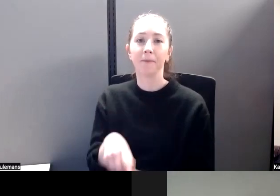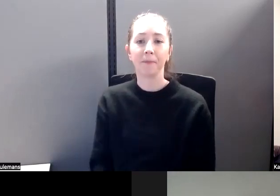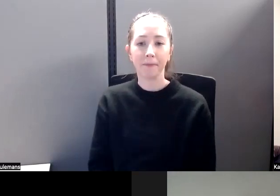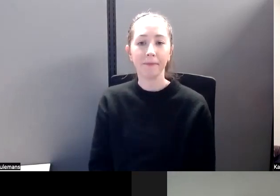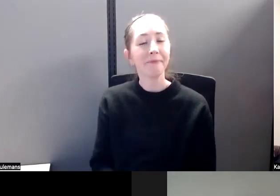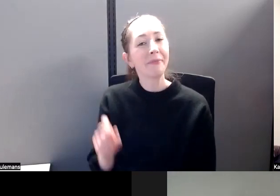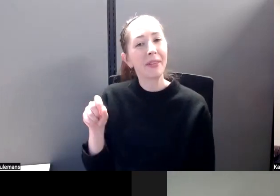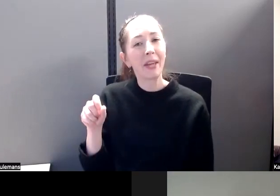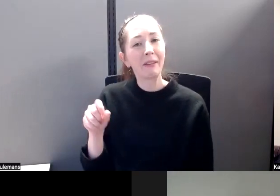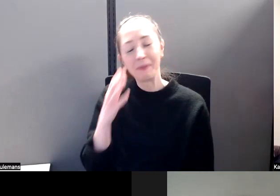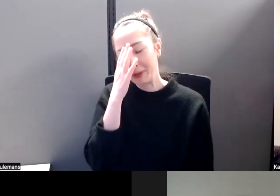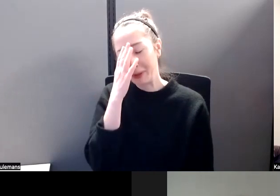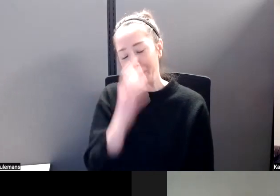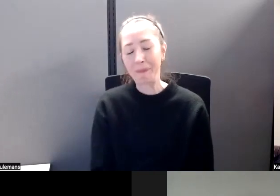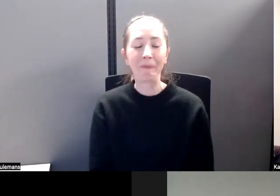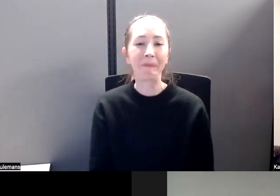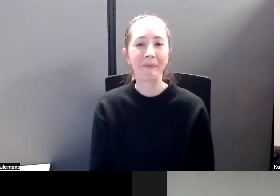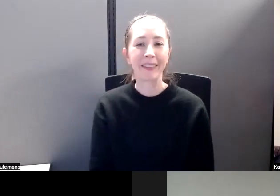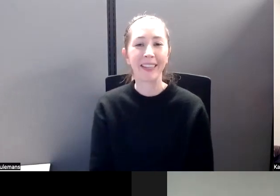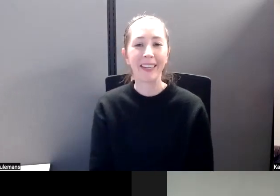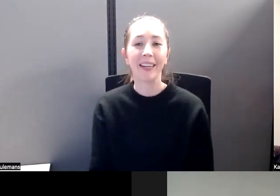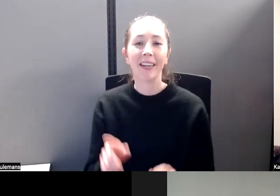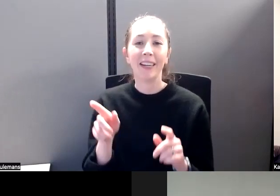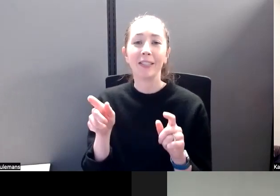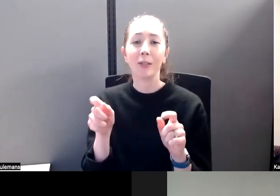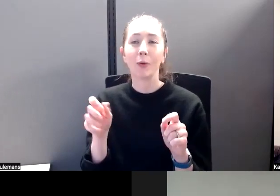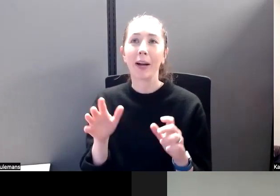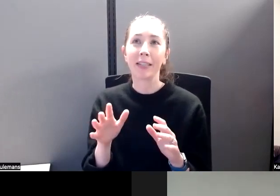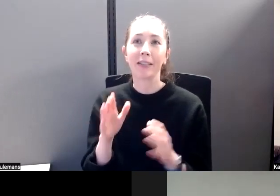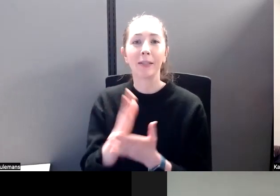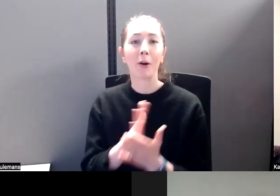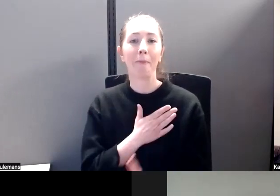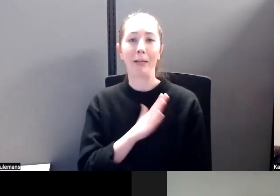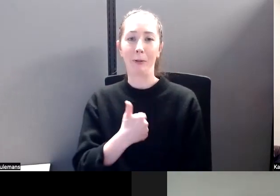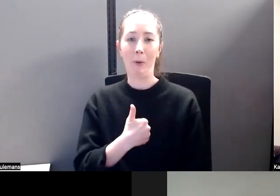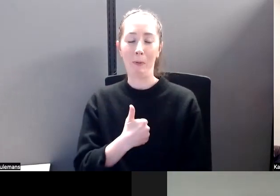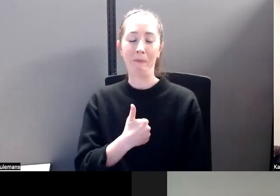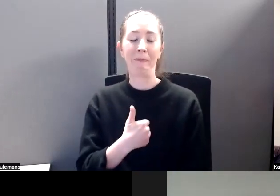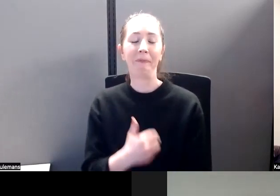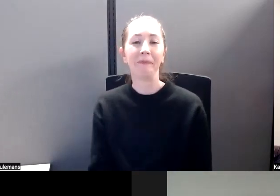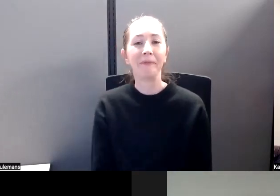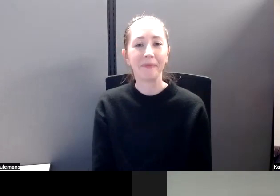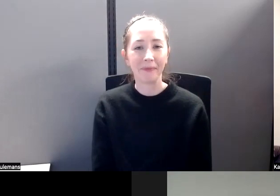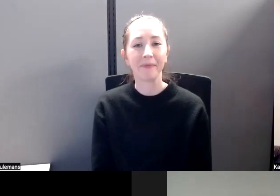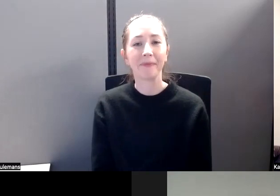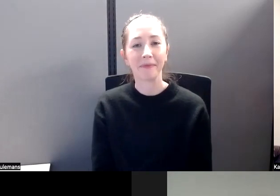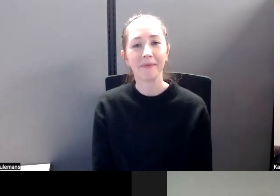Yeah. You know, so directing is a part of my soul, I guess.